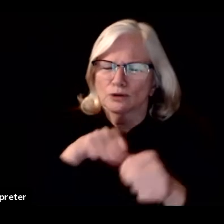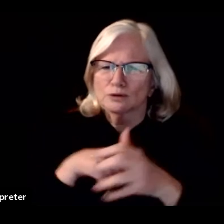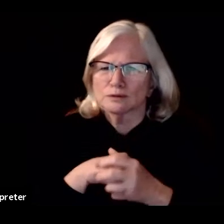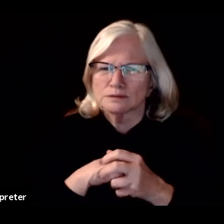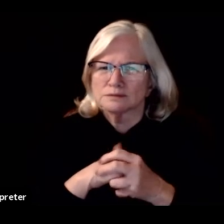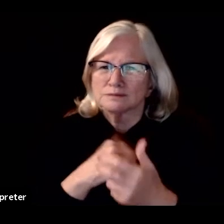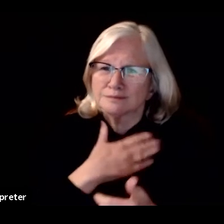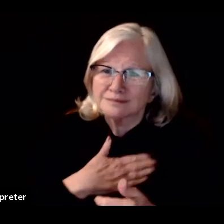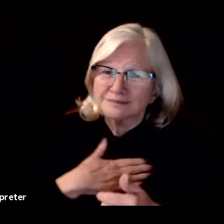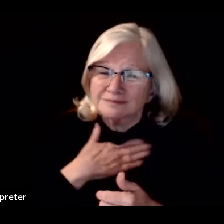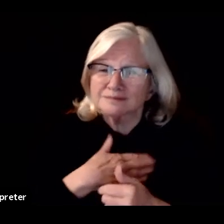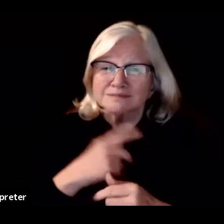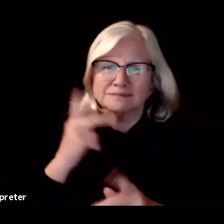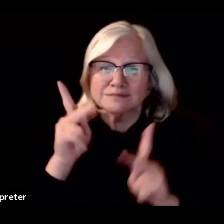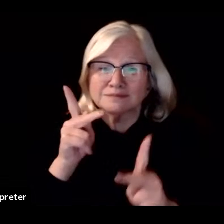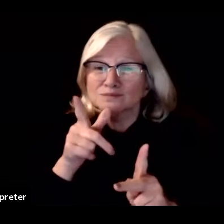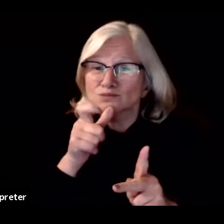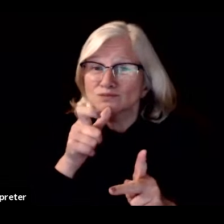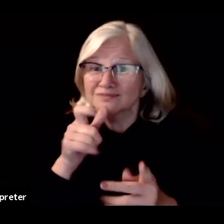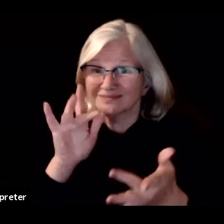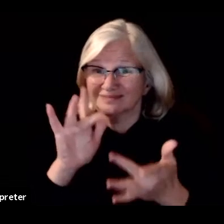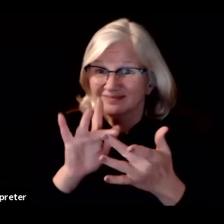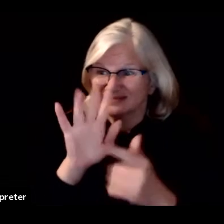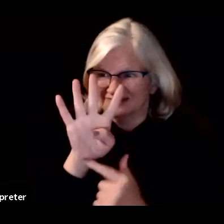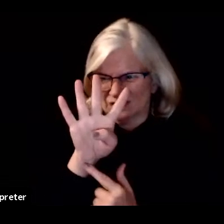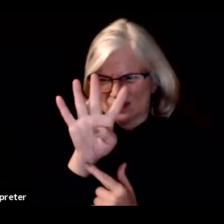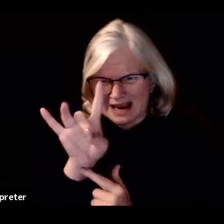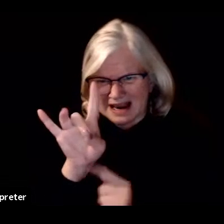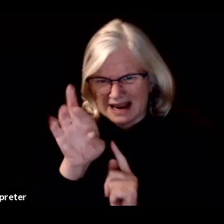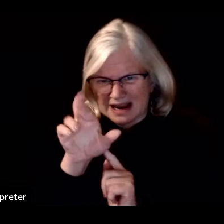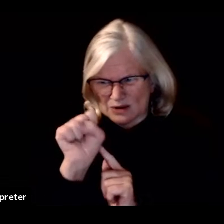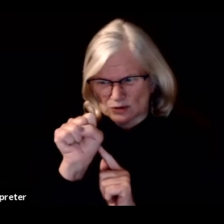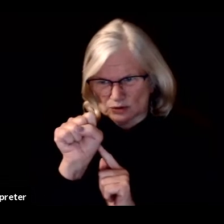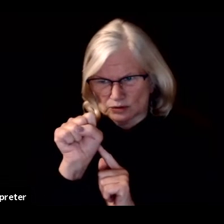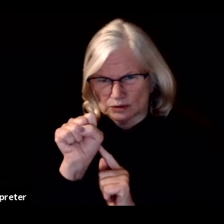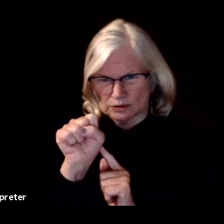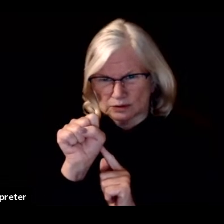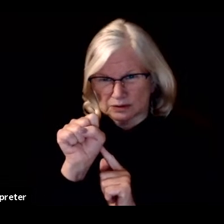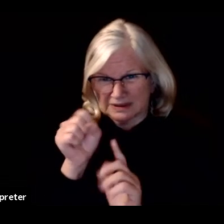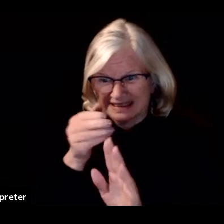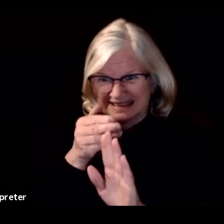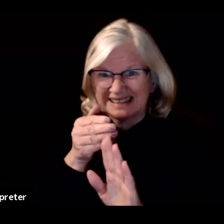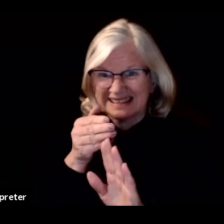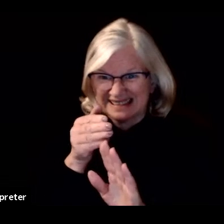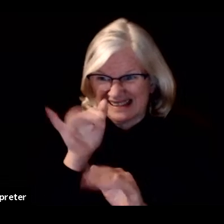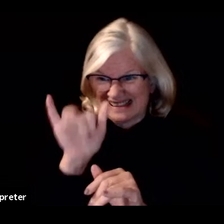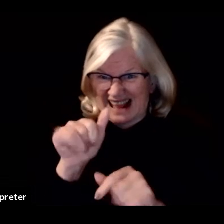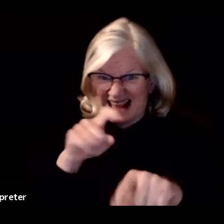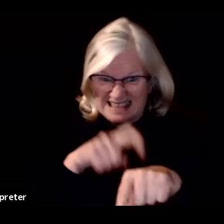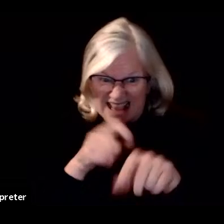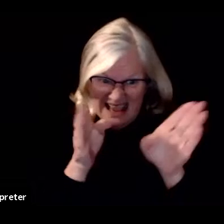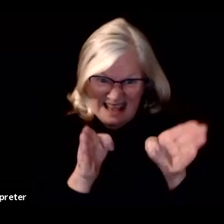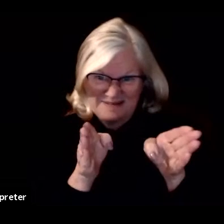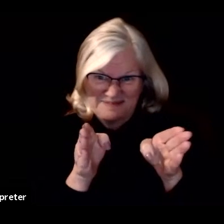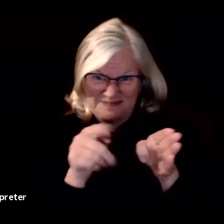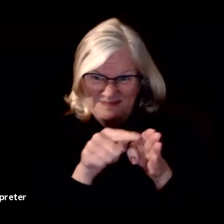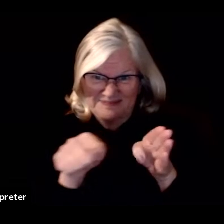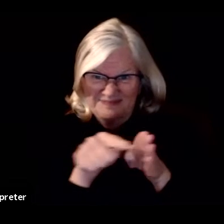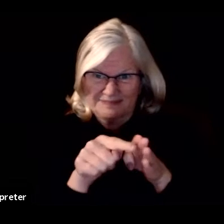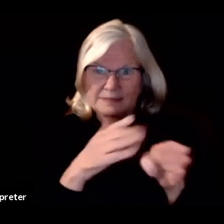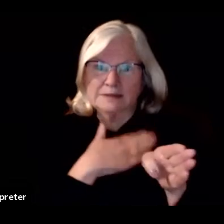started or 48 hours before you were tested if you don't have any symptoms. And with that, I'll turn it back to